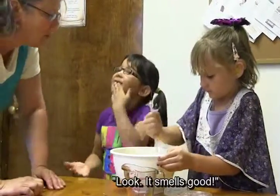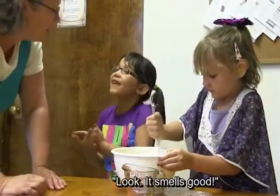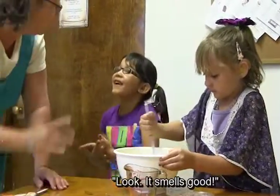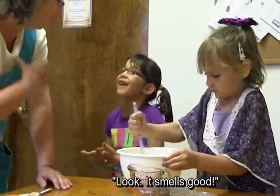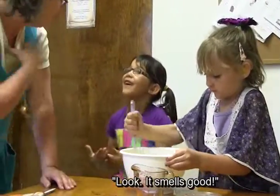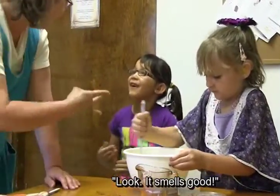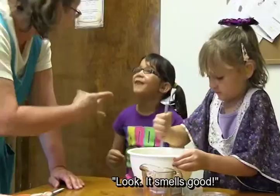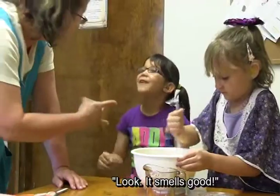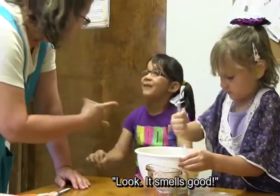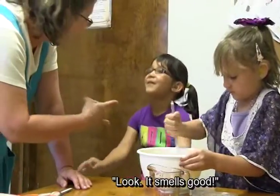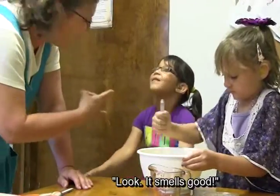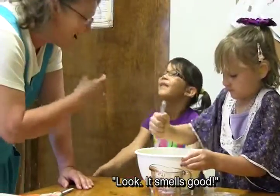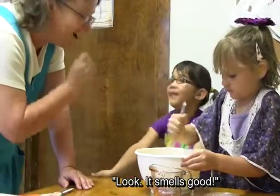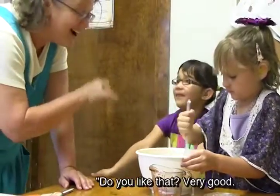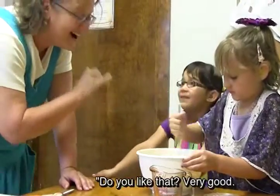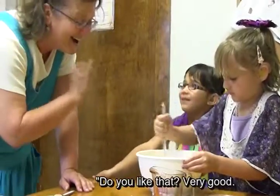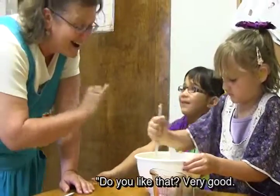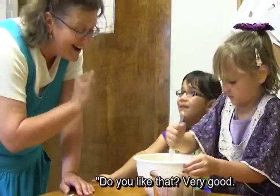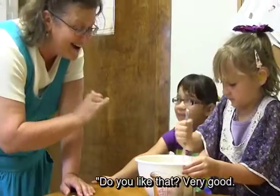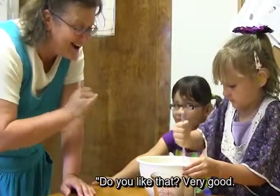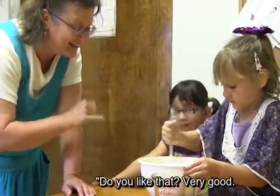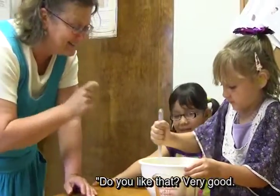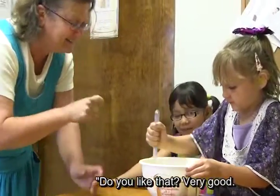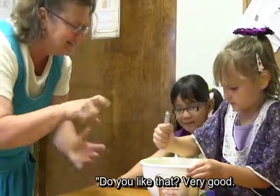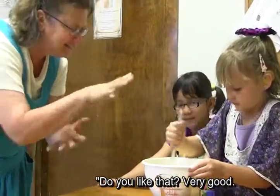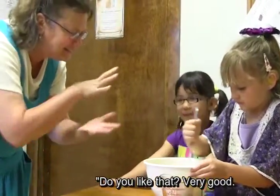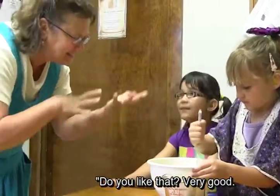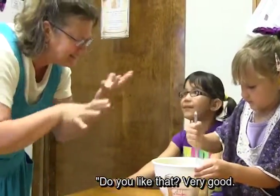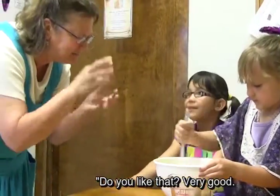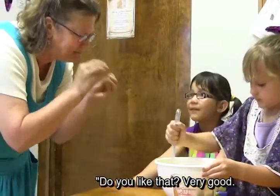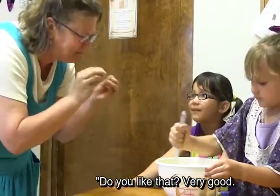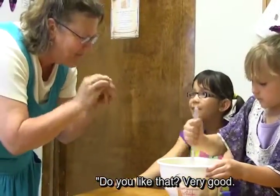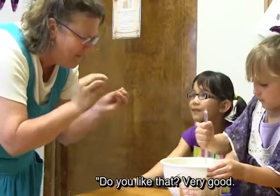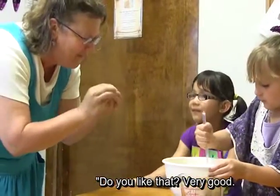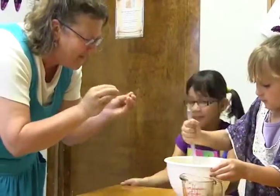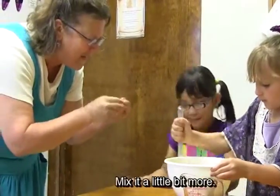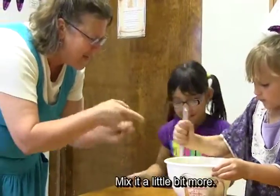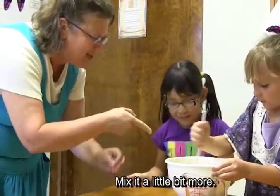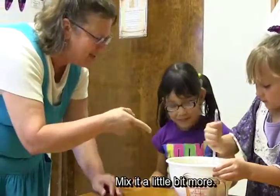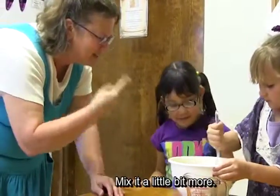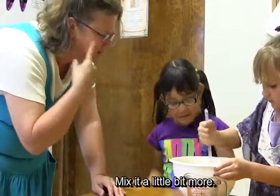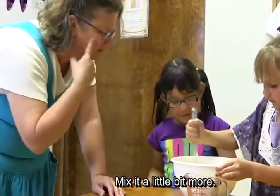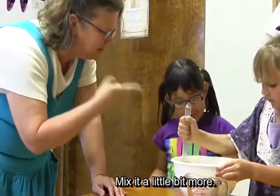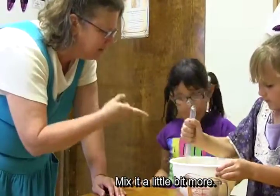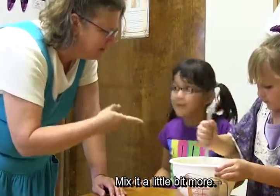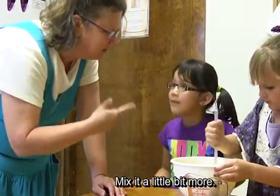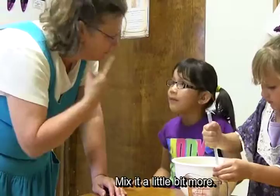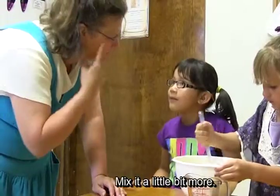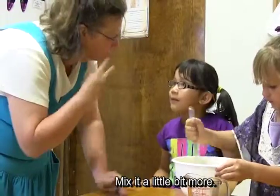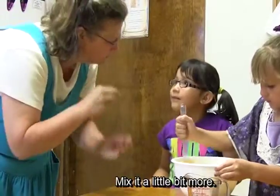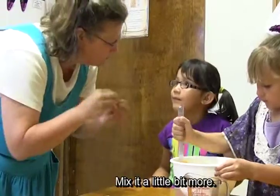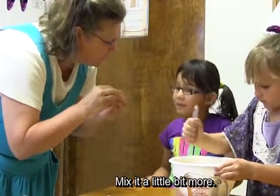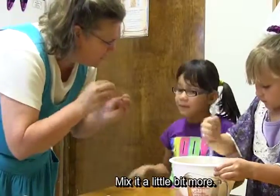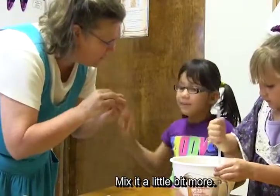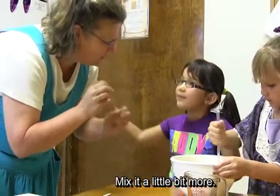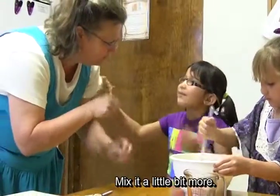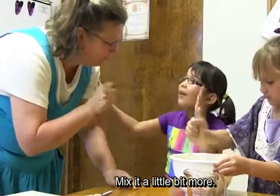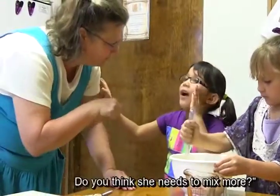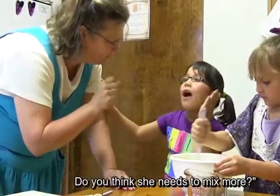Look at it. It smells good. You like that? Very good. Mix it a little bit more. Do